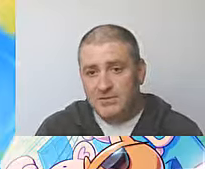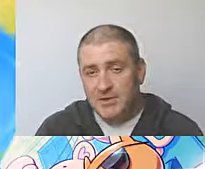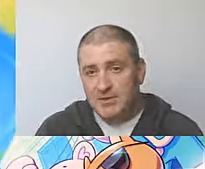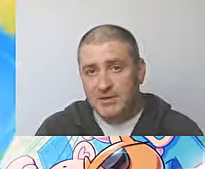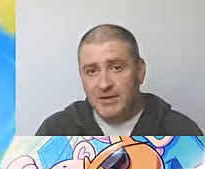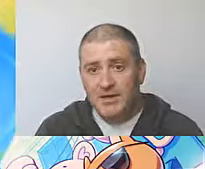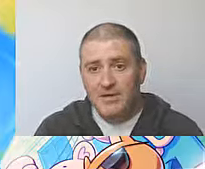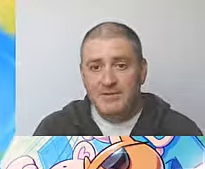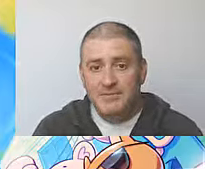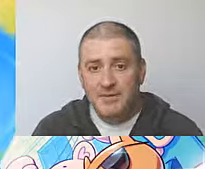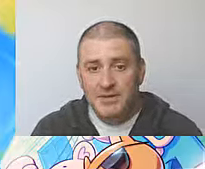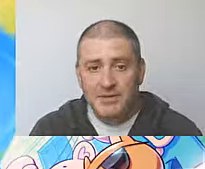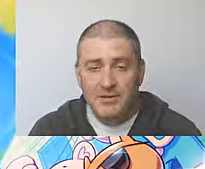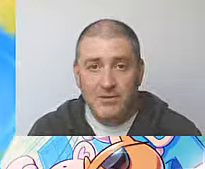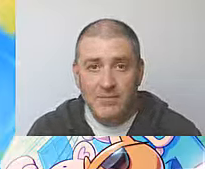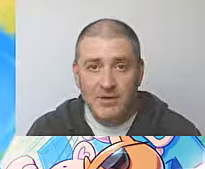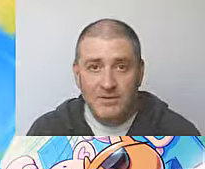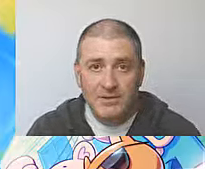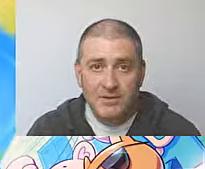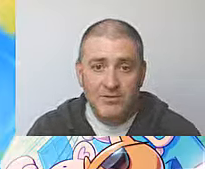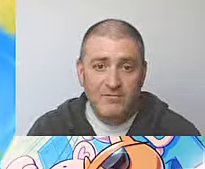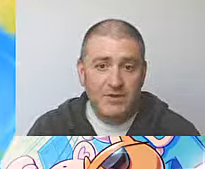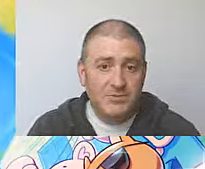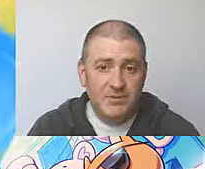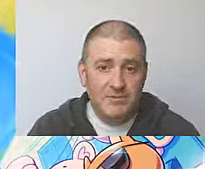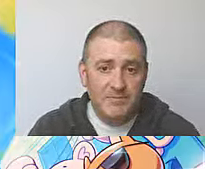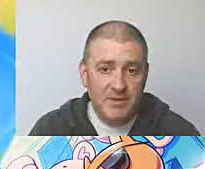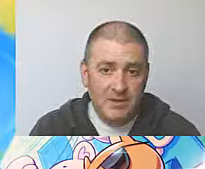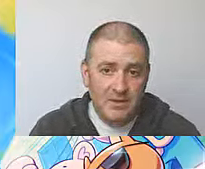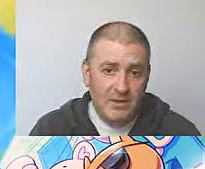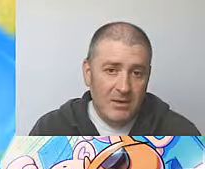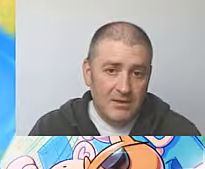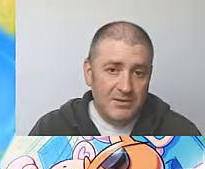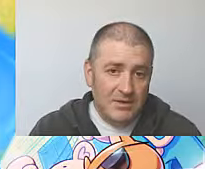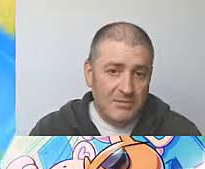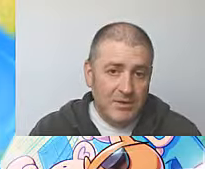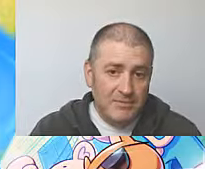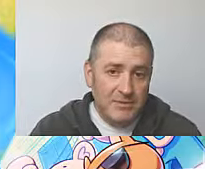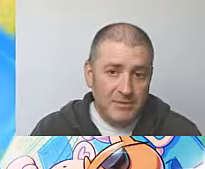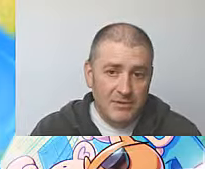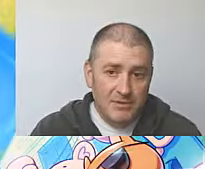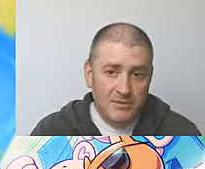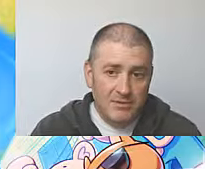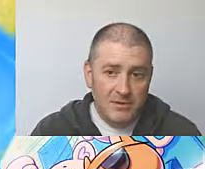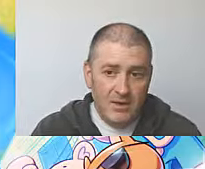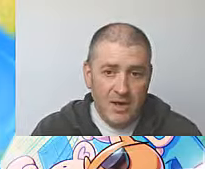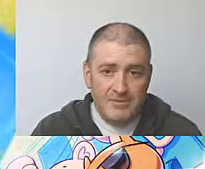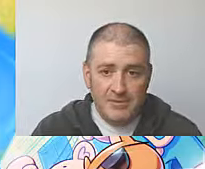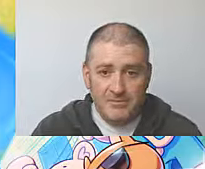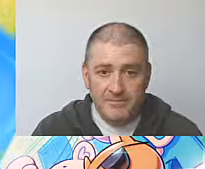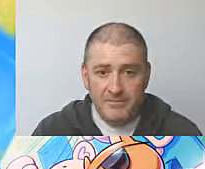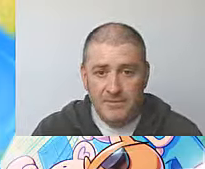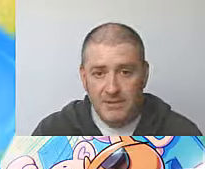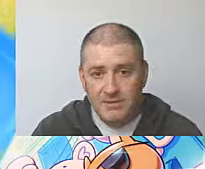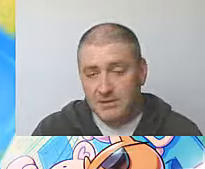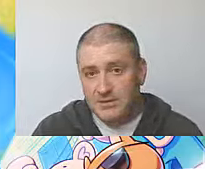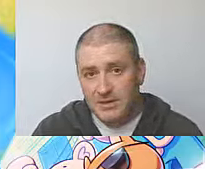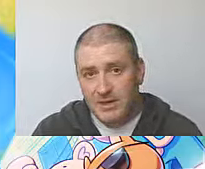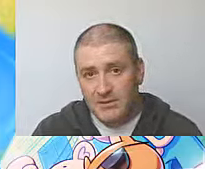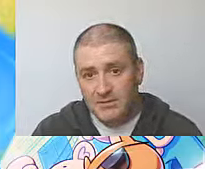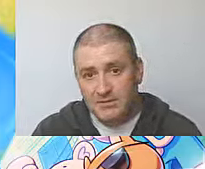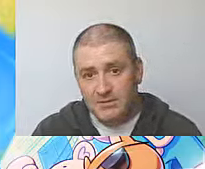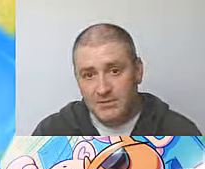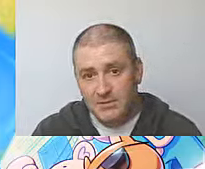Sons of Sparta, Hermit and Pig, Chromagun 2, Fishbowl, Unseen Diplomacy 2, Absalom,